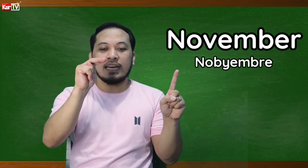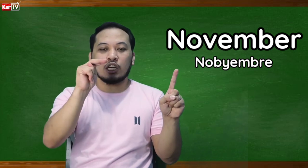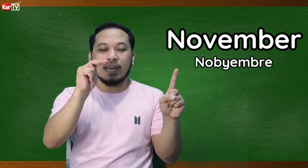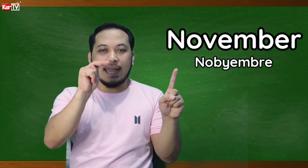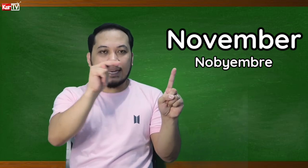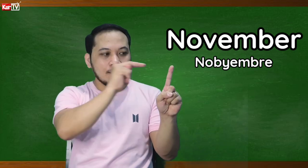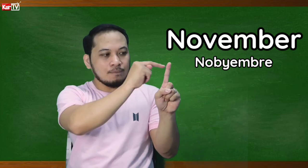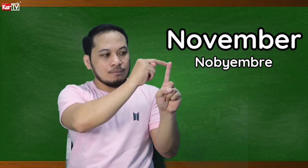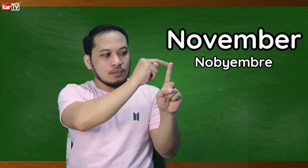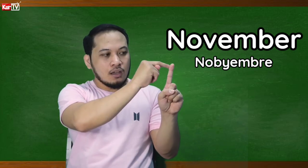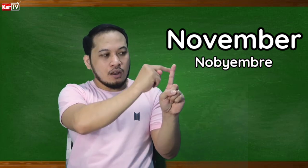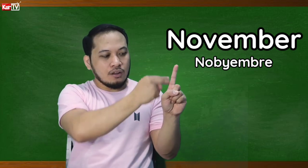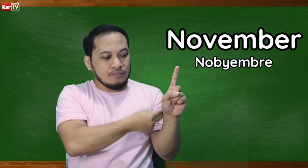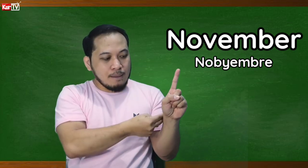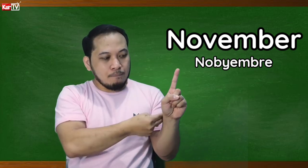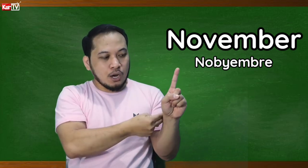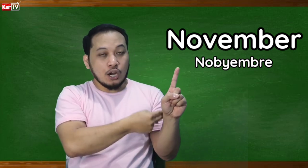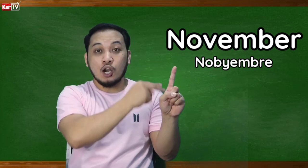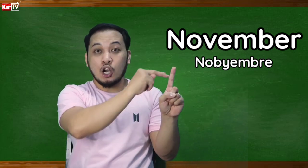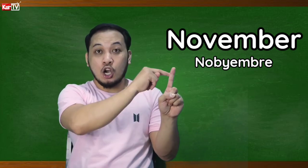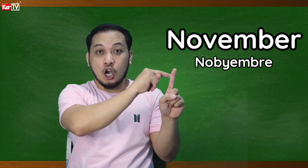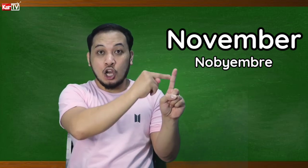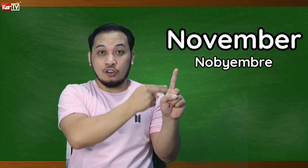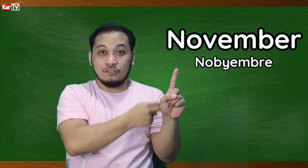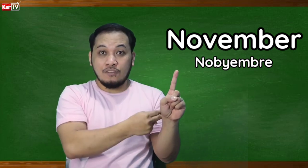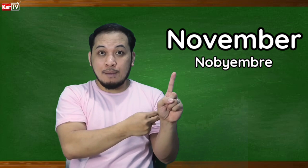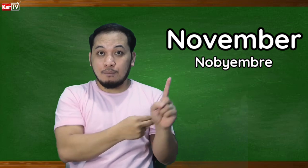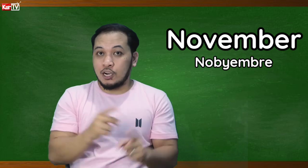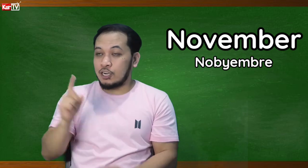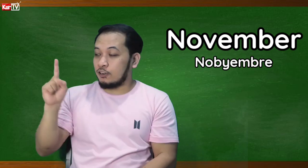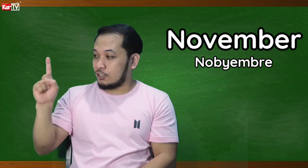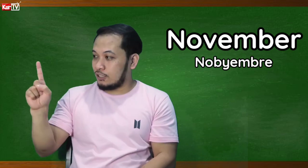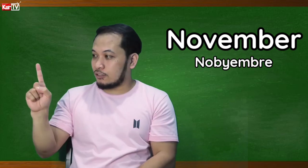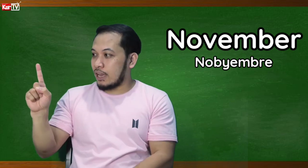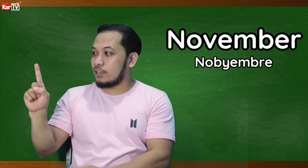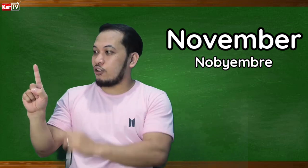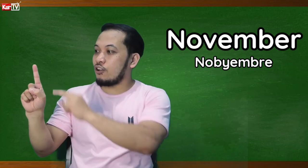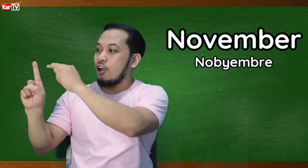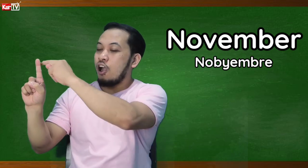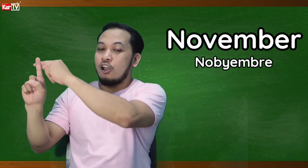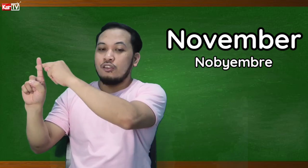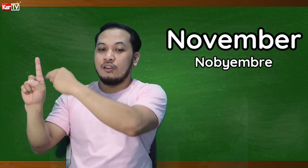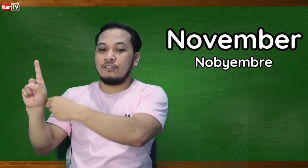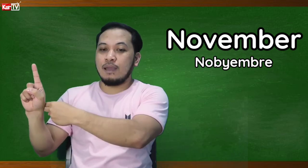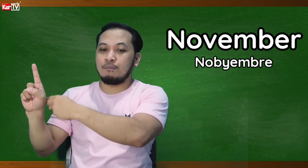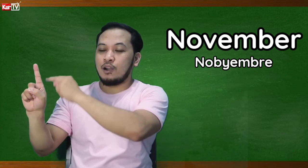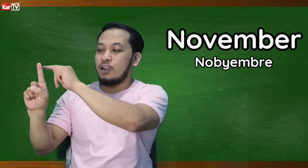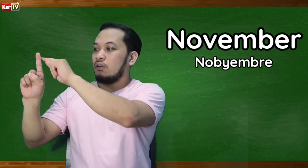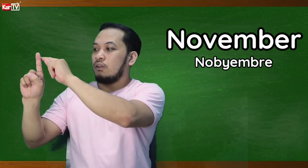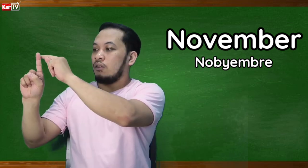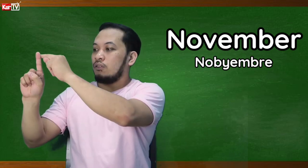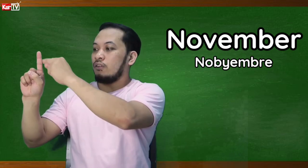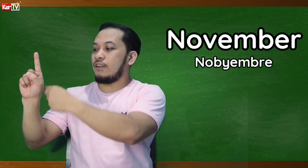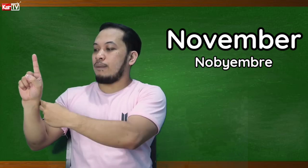mag-letter N. November. November. O, dito tayo. November.